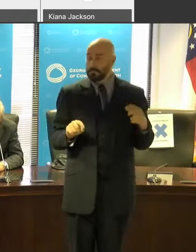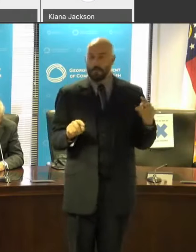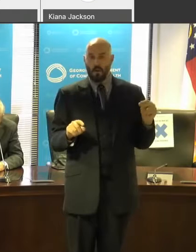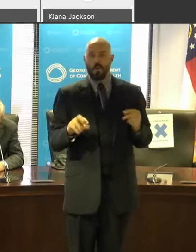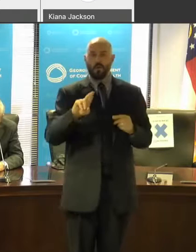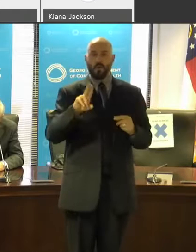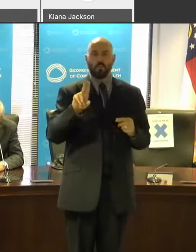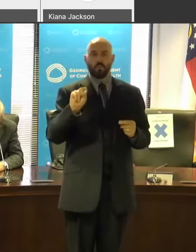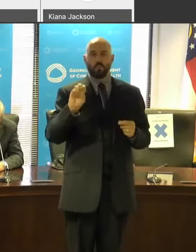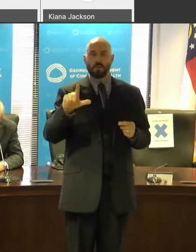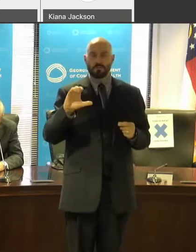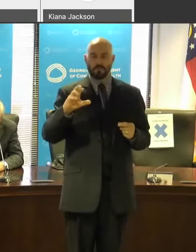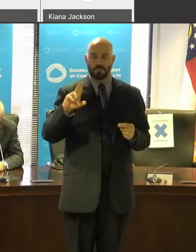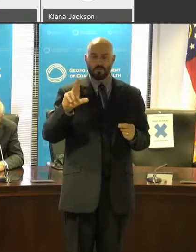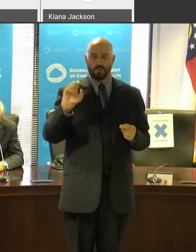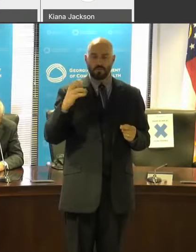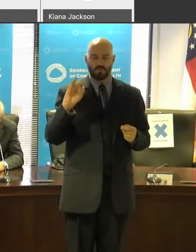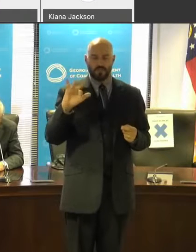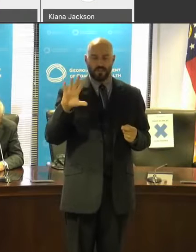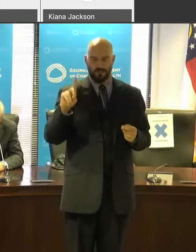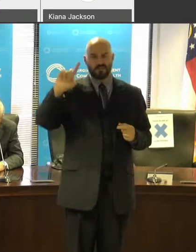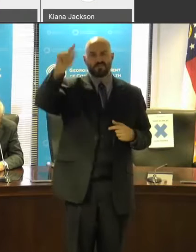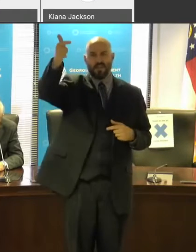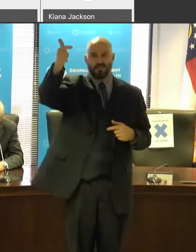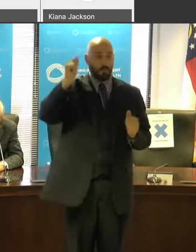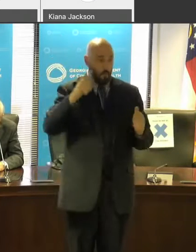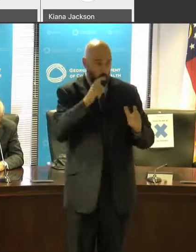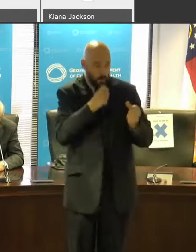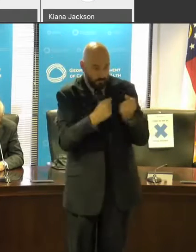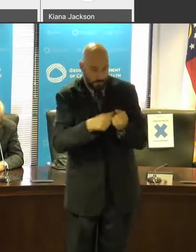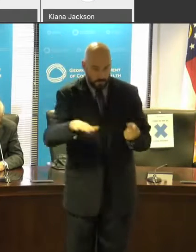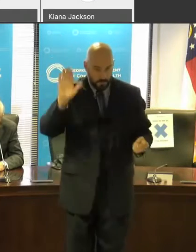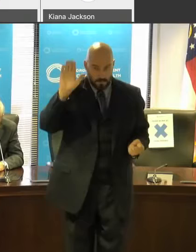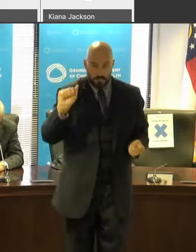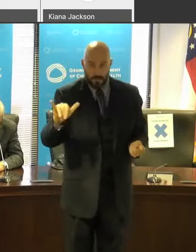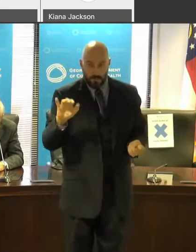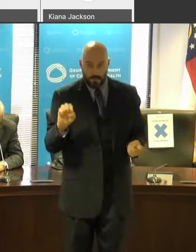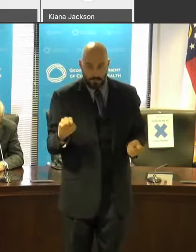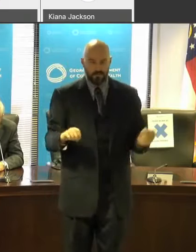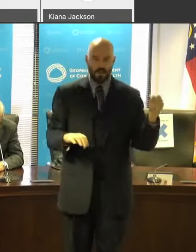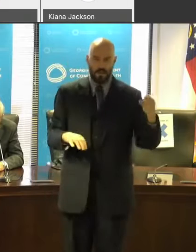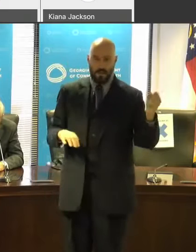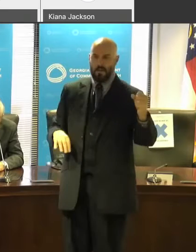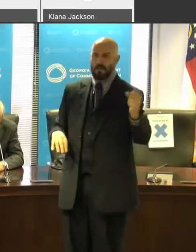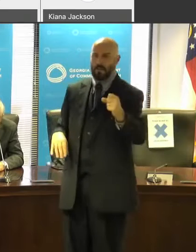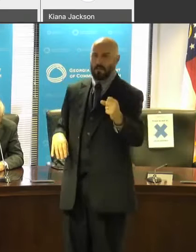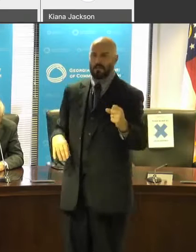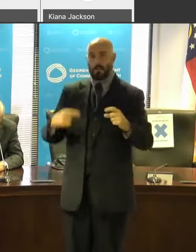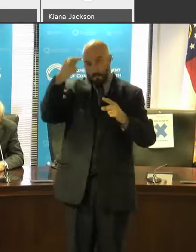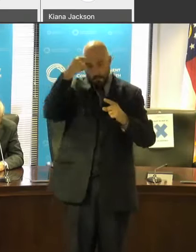Crutchfield has seconded that motion. All in favor, say aye. Aye. Aye. Opposed?